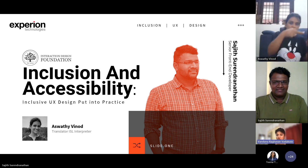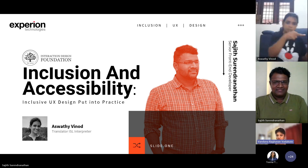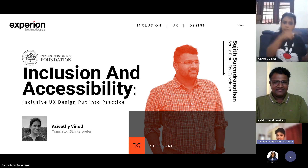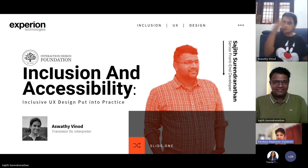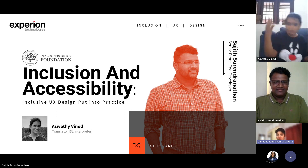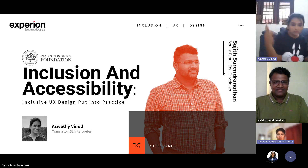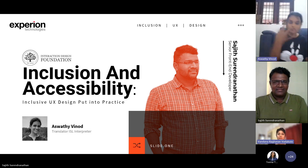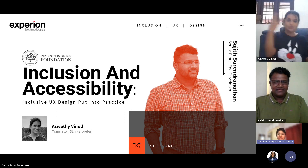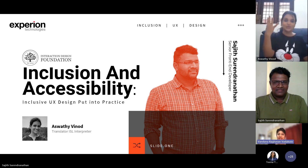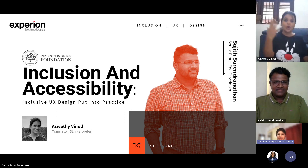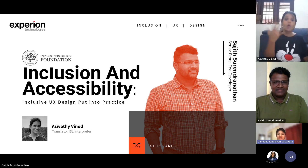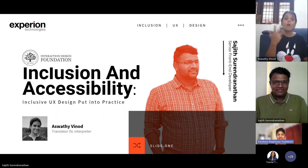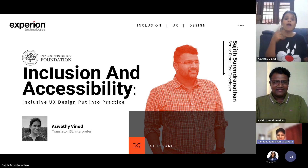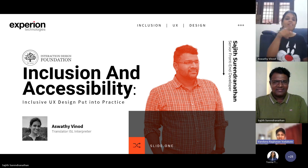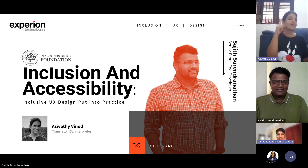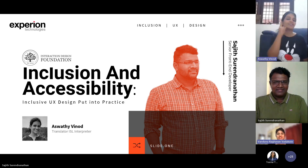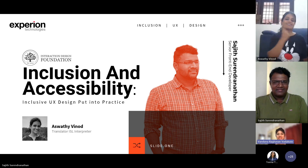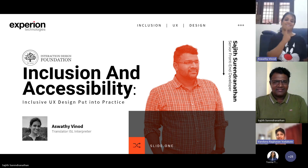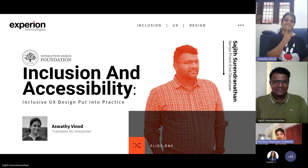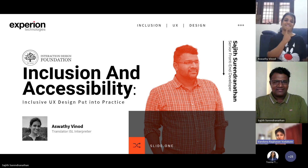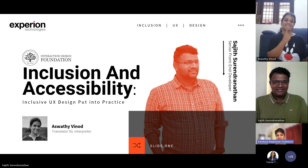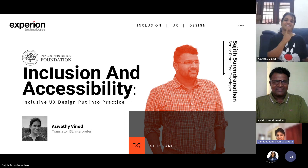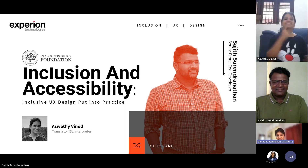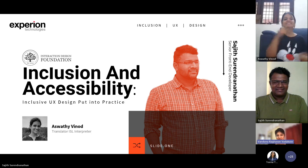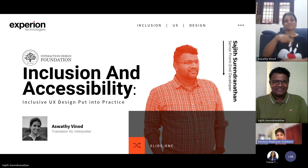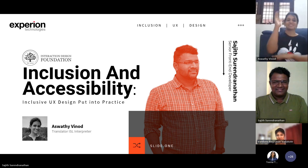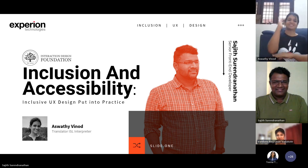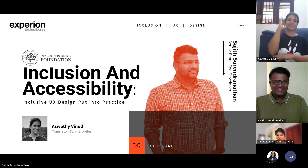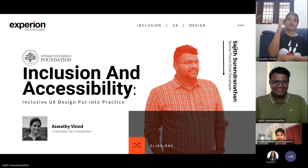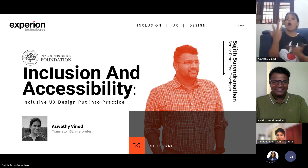mute individual, will be taking the session in sign language.